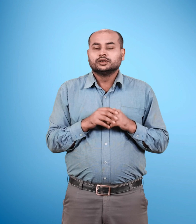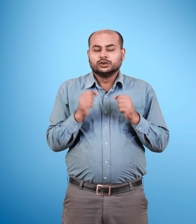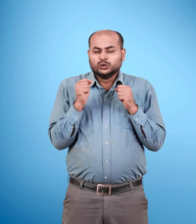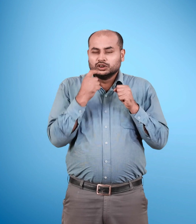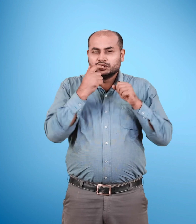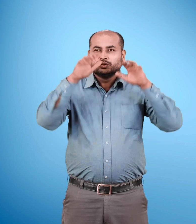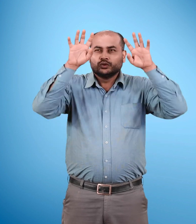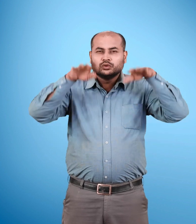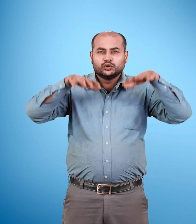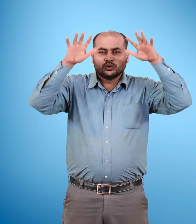snow,